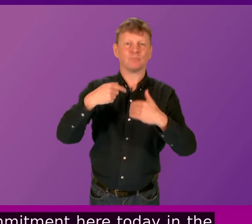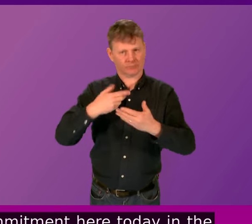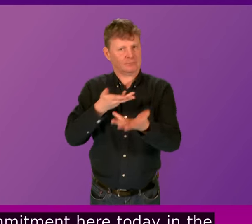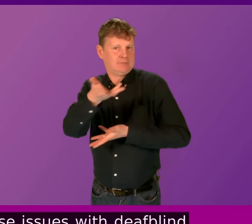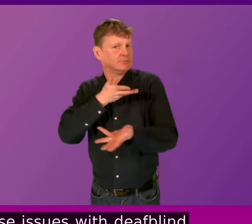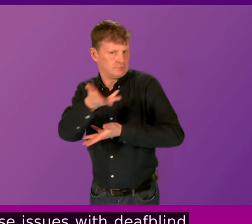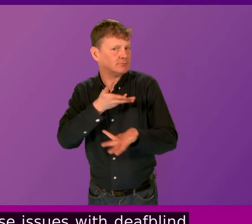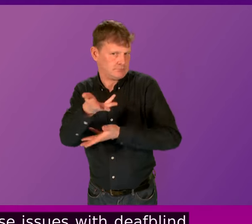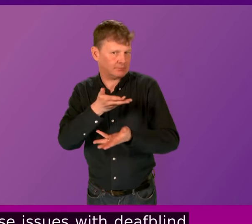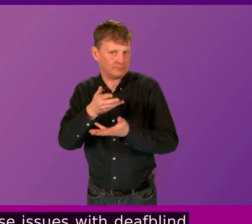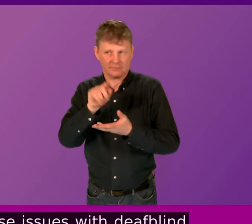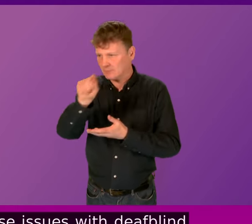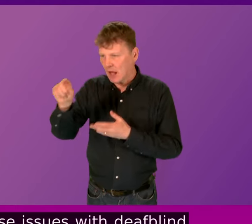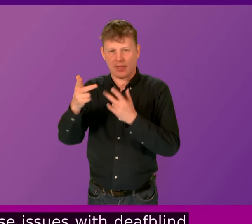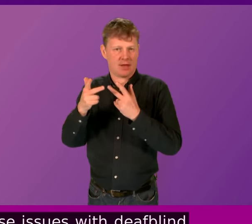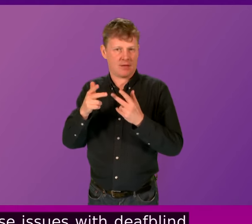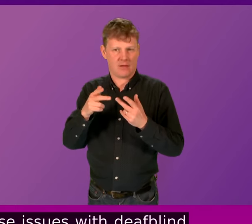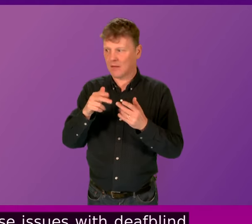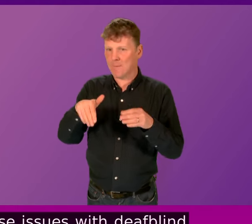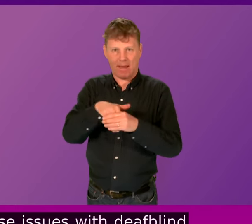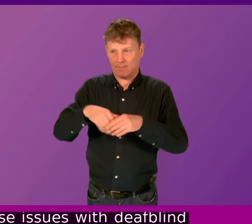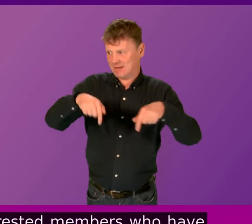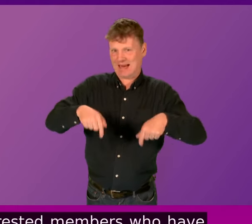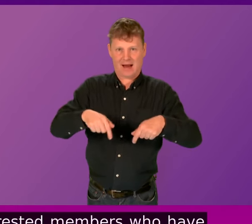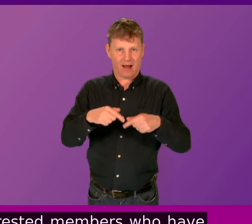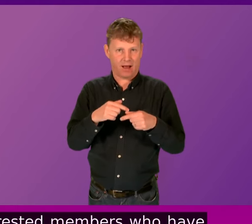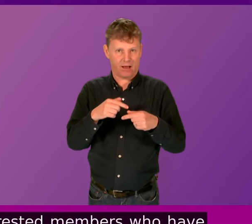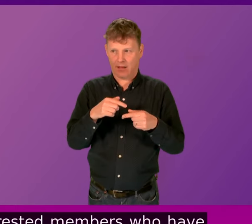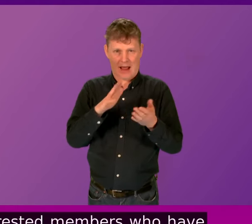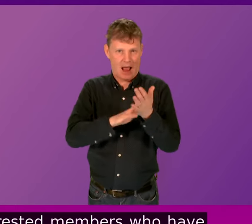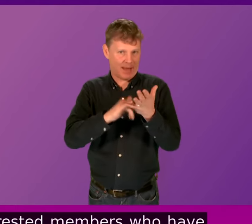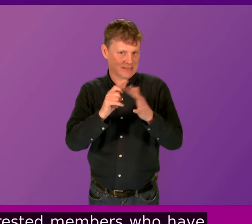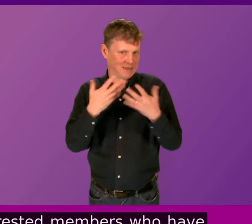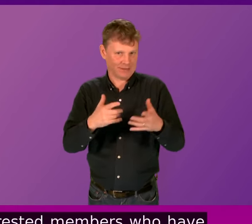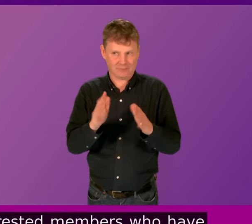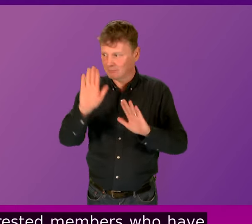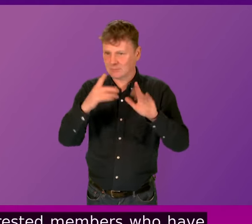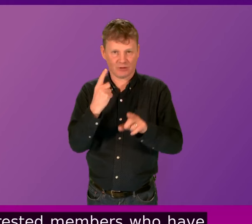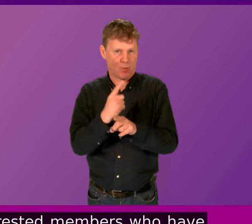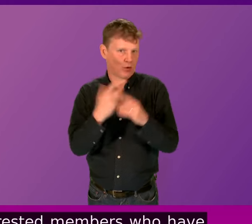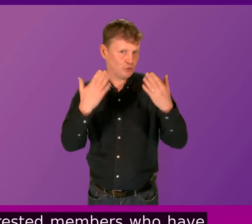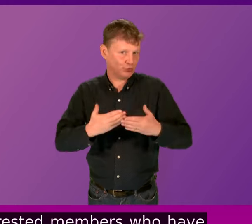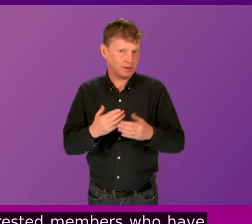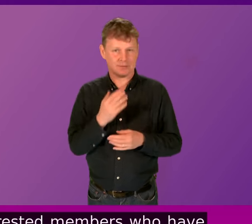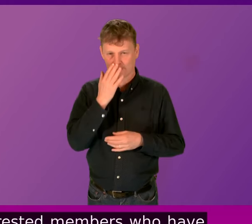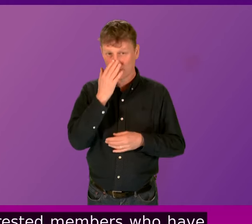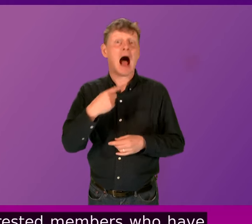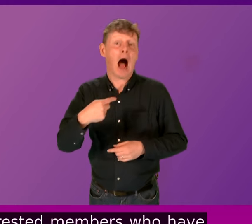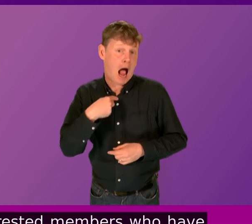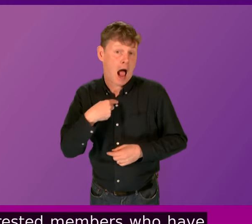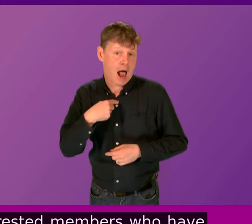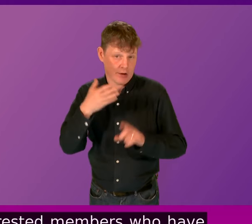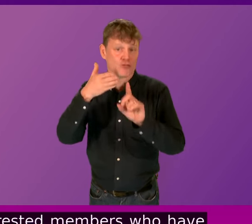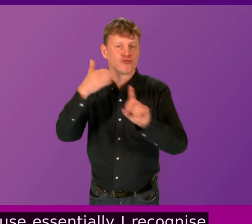interested members who have spoken in this debate, because essentially I recognise absolutely how